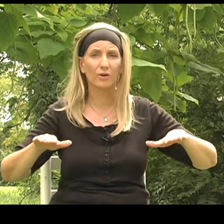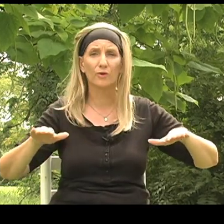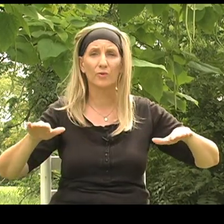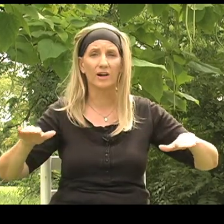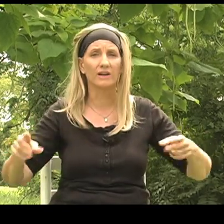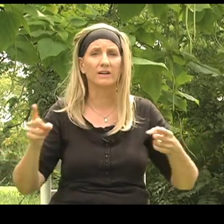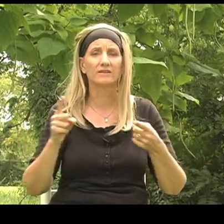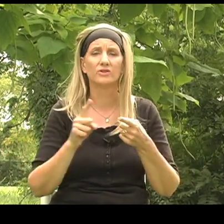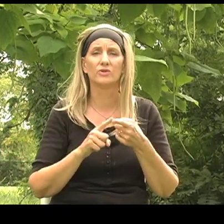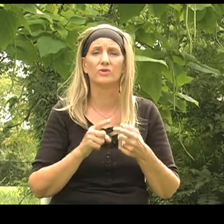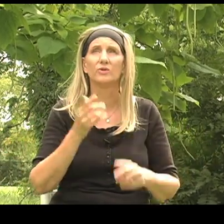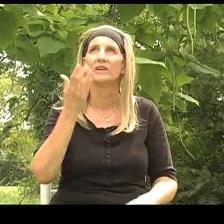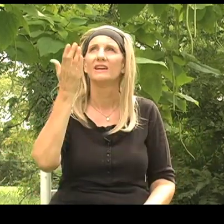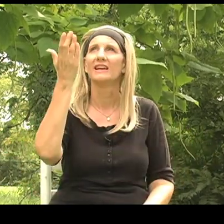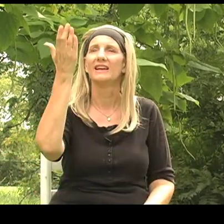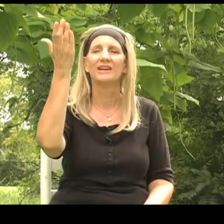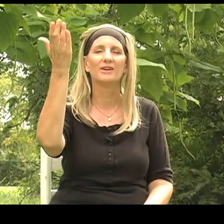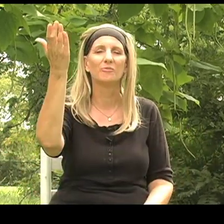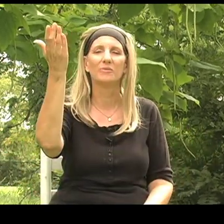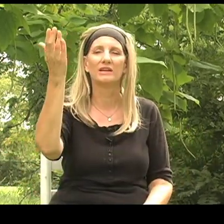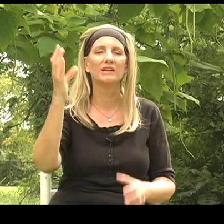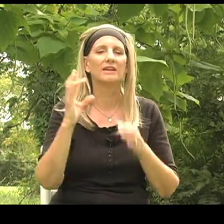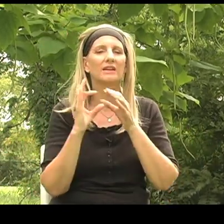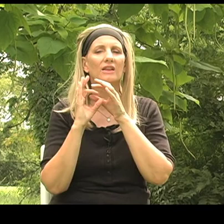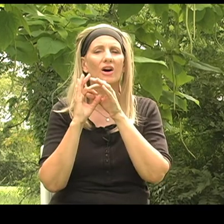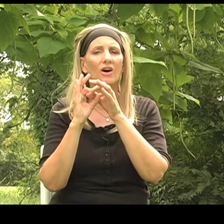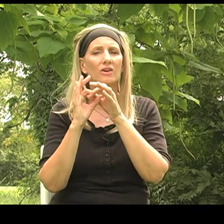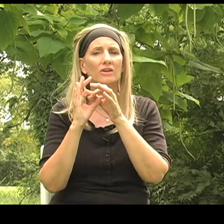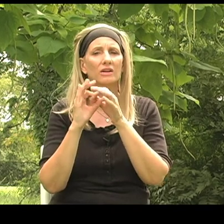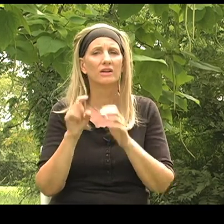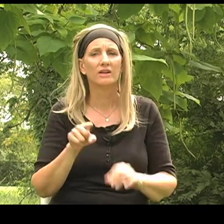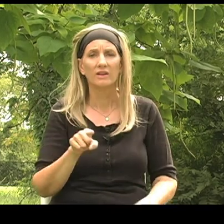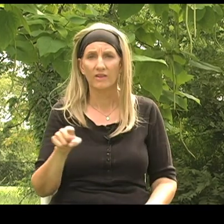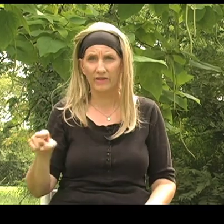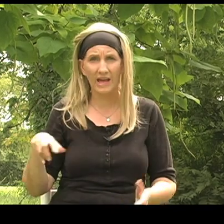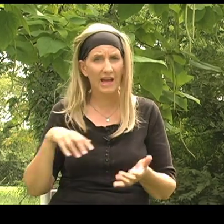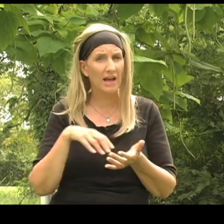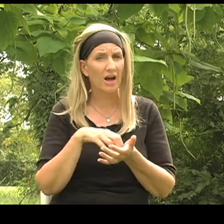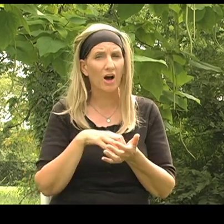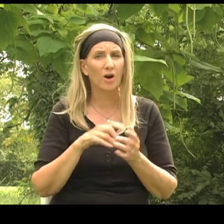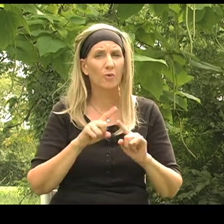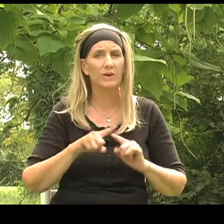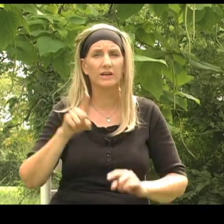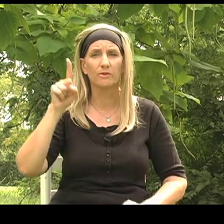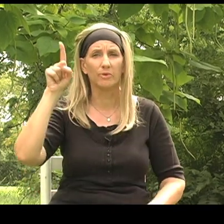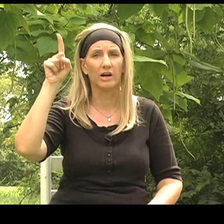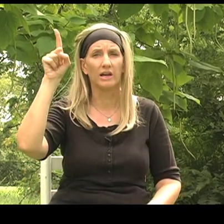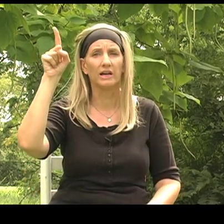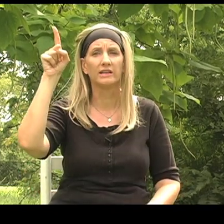Little ones to Him belong. They are weak, but